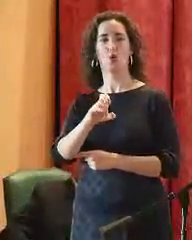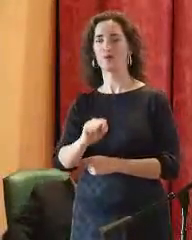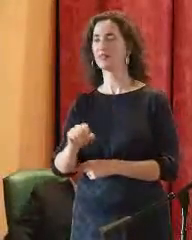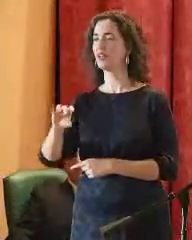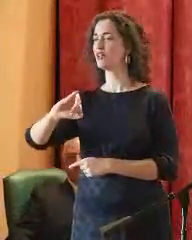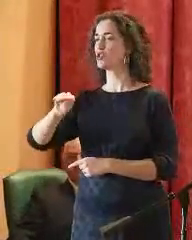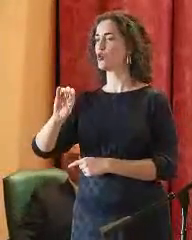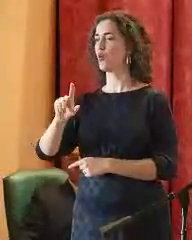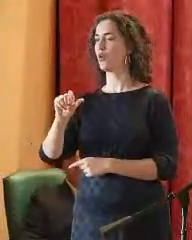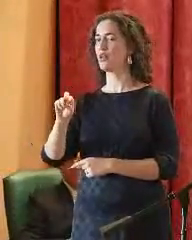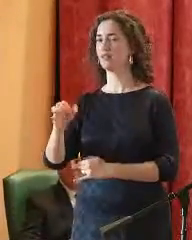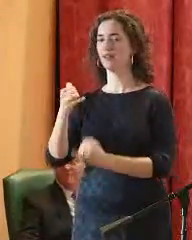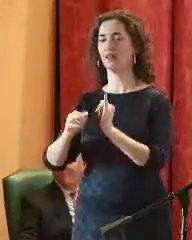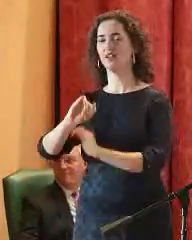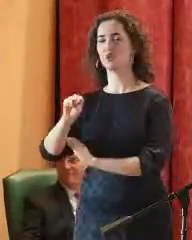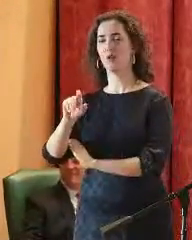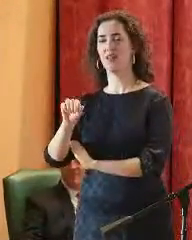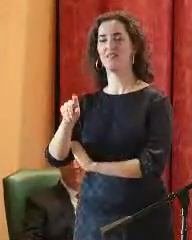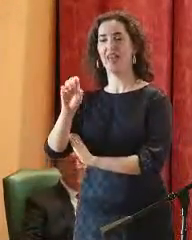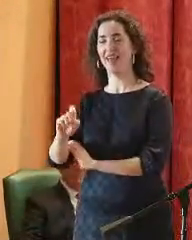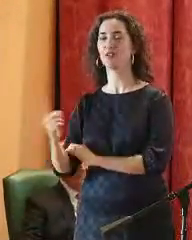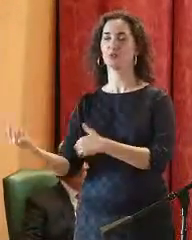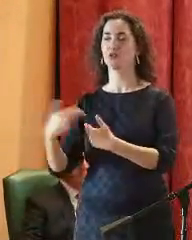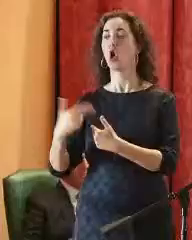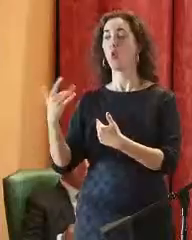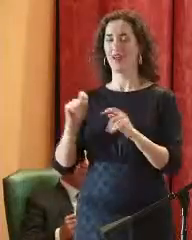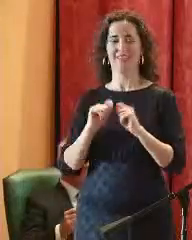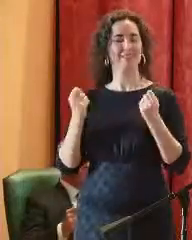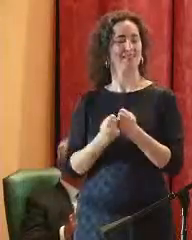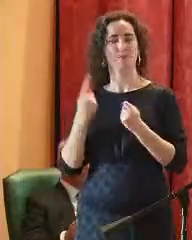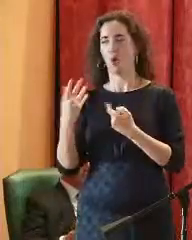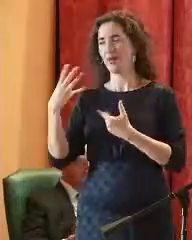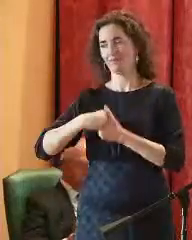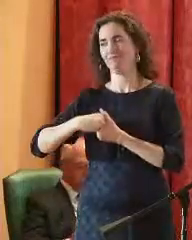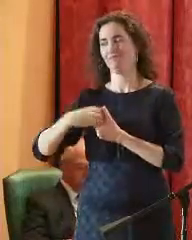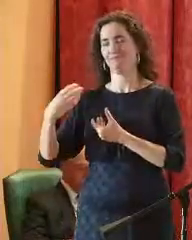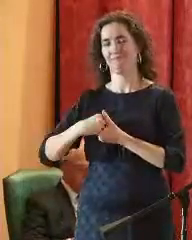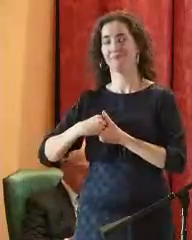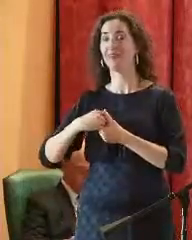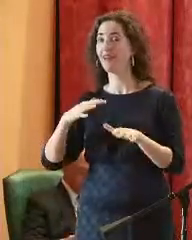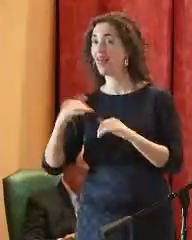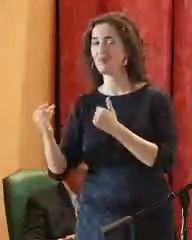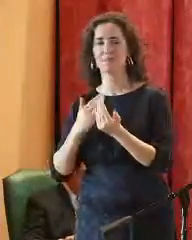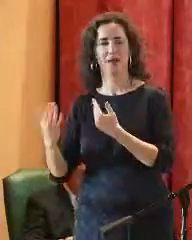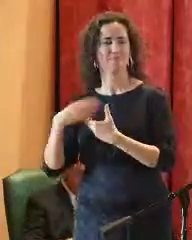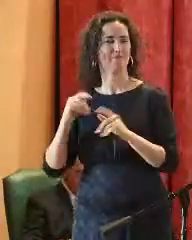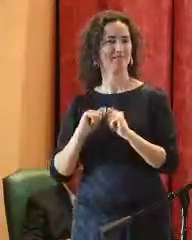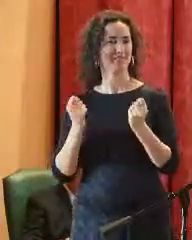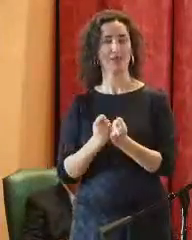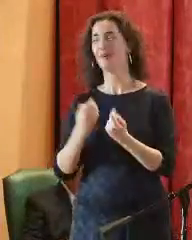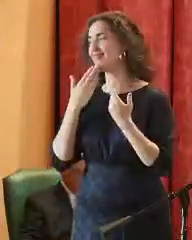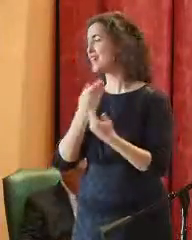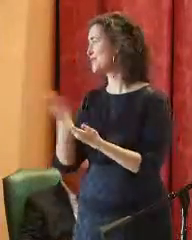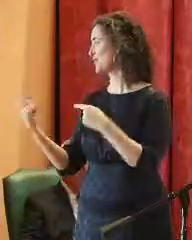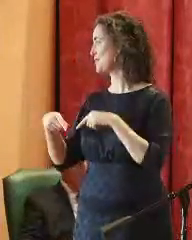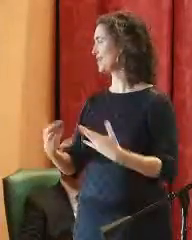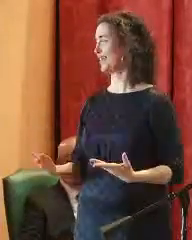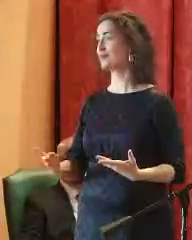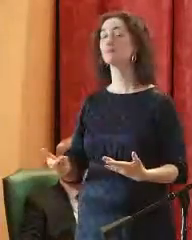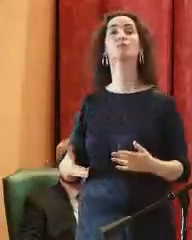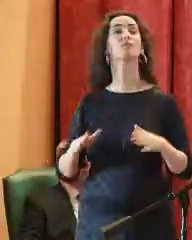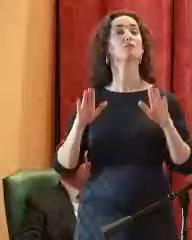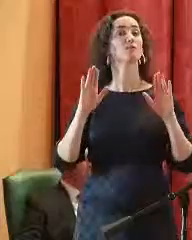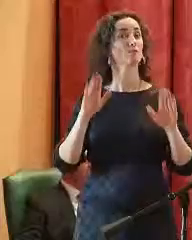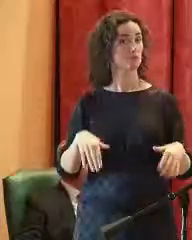be on the program because they will always be part of the team. So thank you guys for being here. And without further ado, we